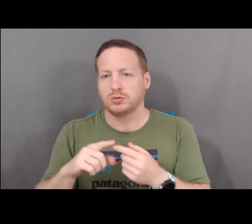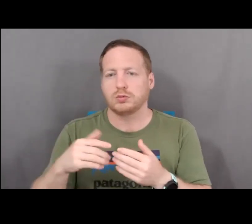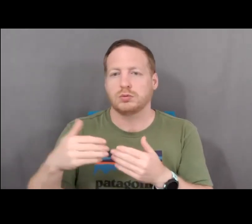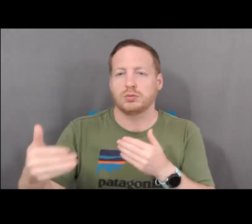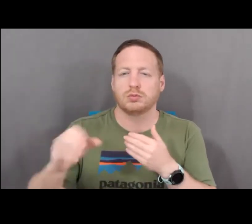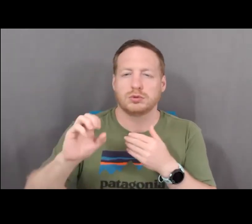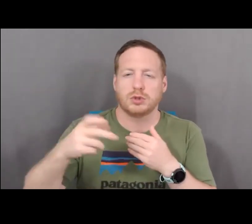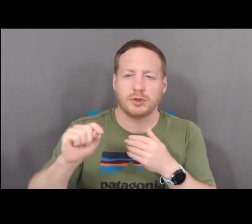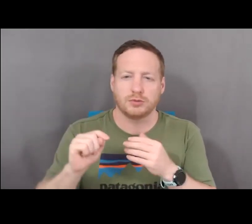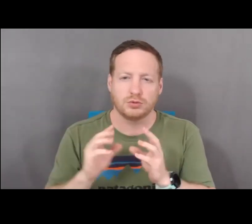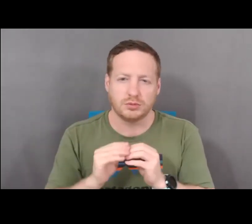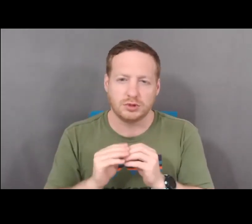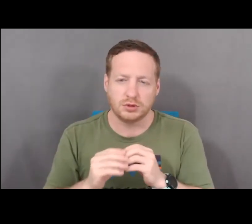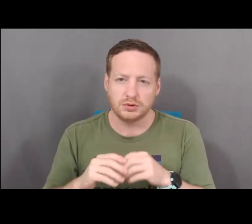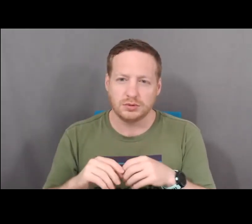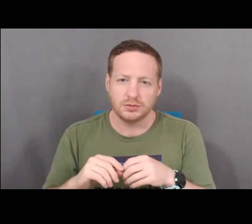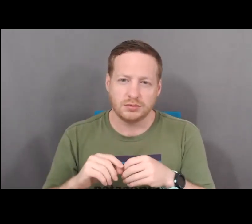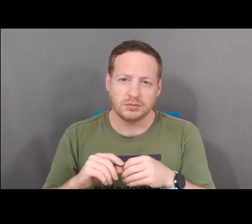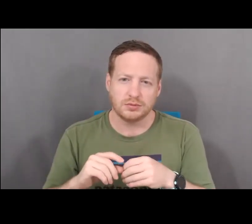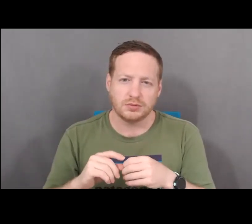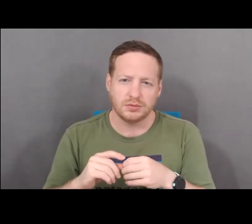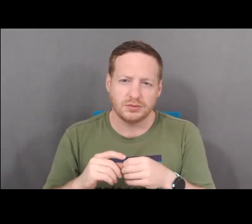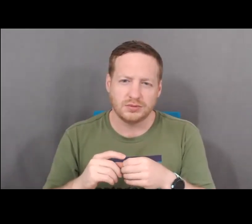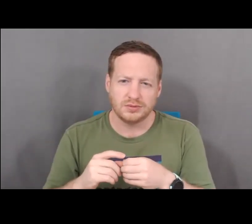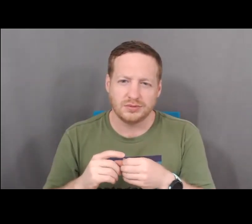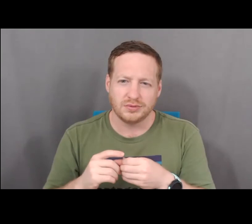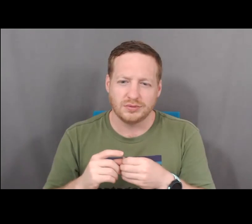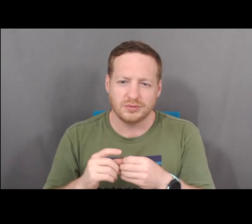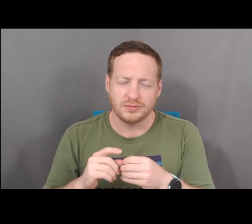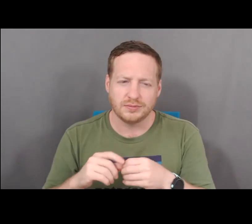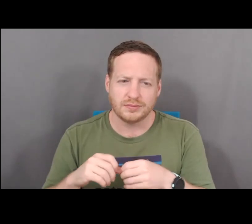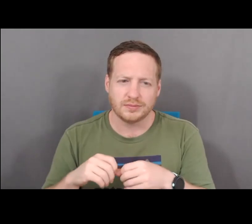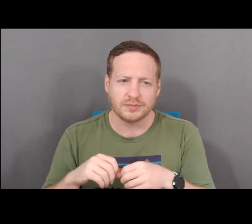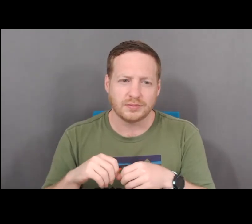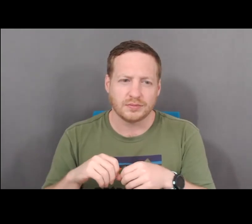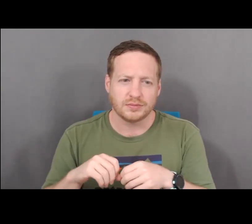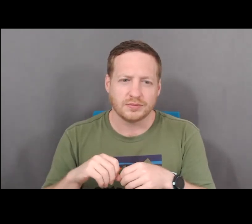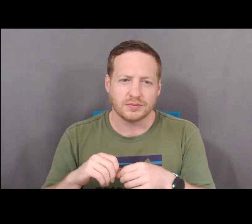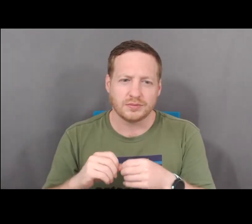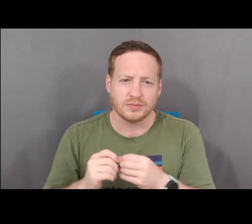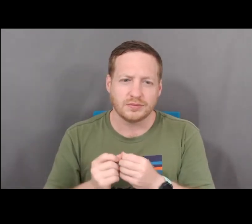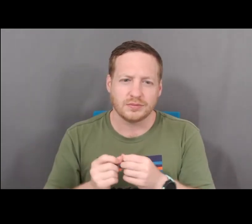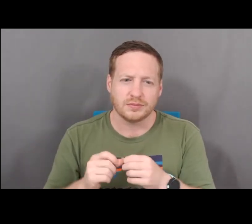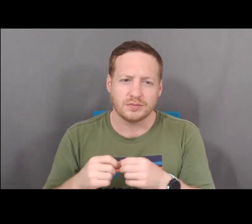prefer to wait and hold off until September, our September meeting? What are your thoughts?